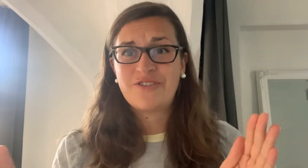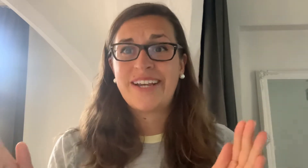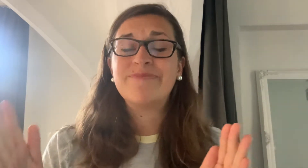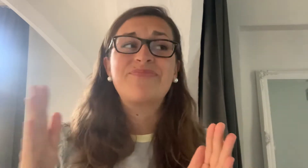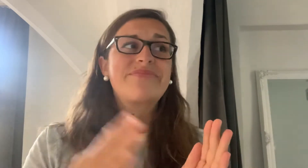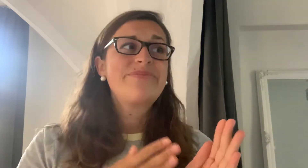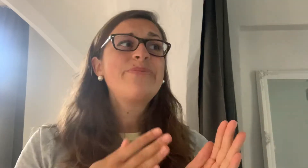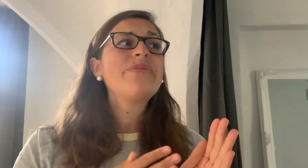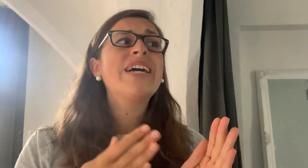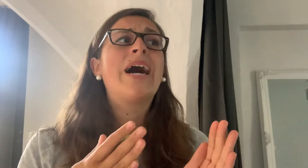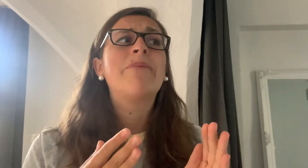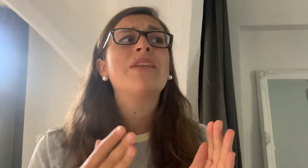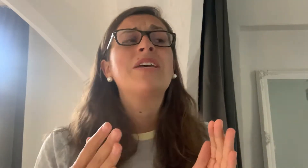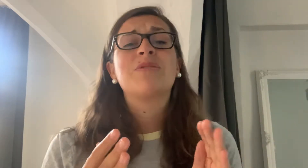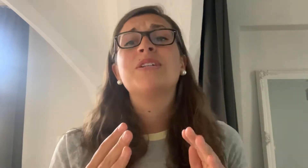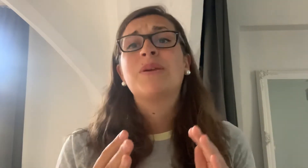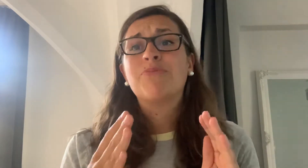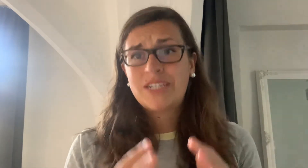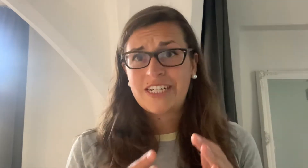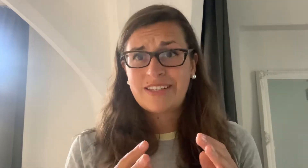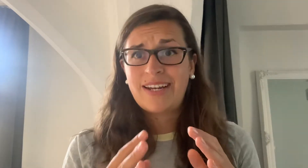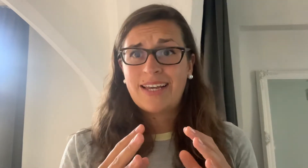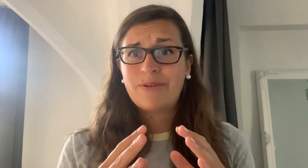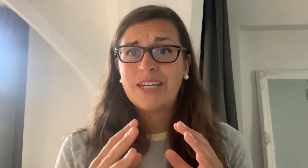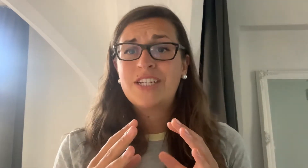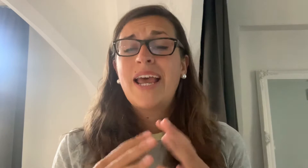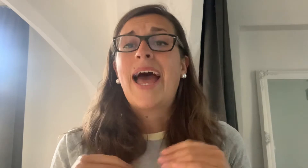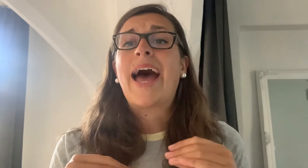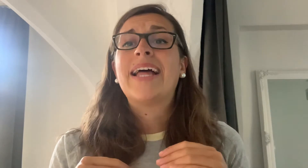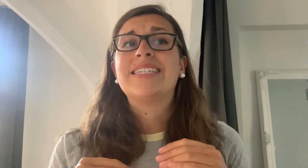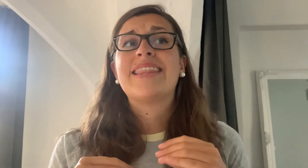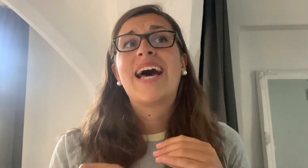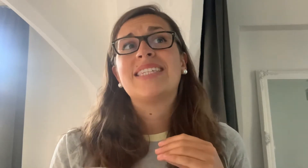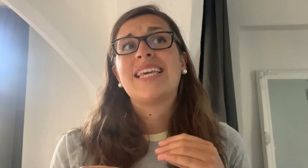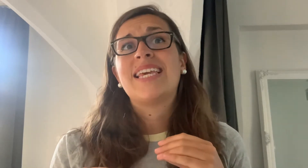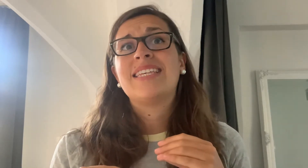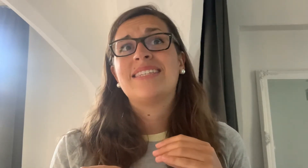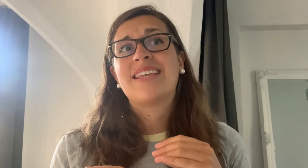country. So we're doing British Sign Language, and that is